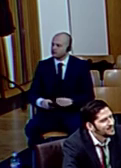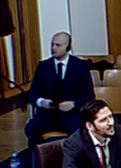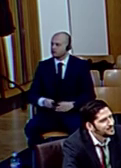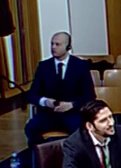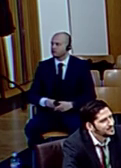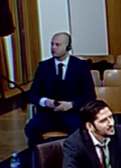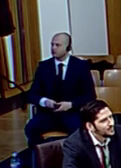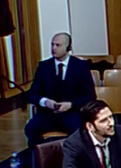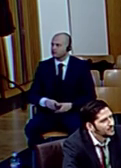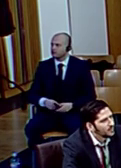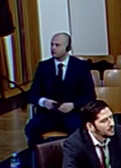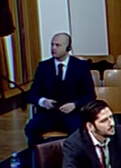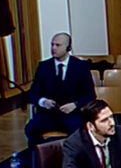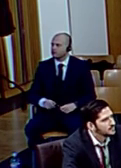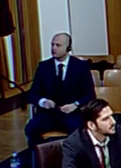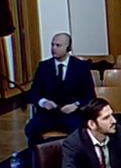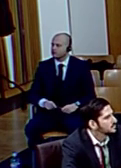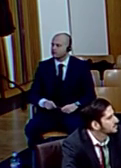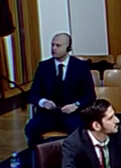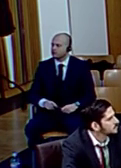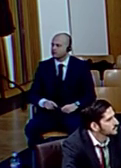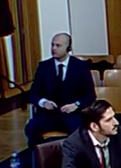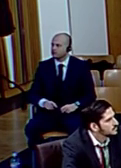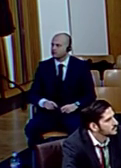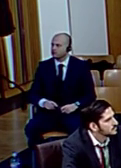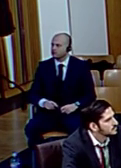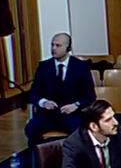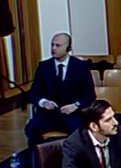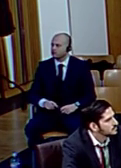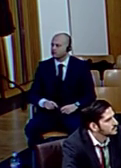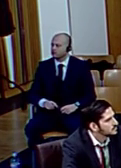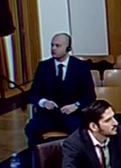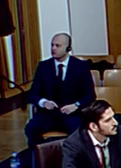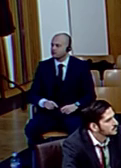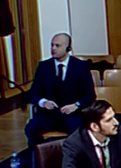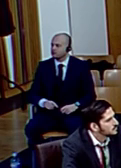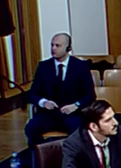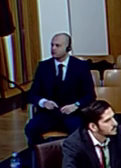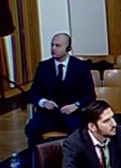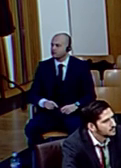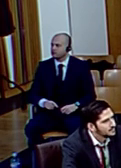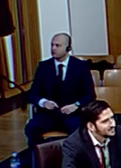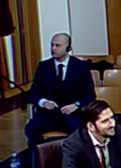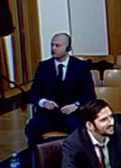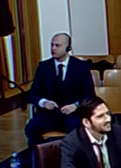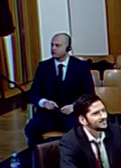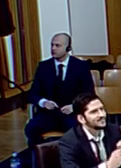Ian Hutchison, who is a board member of Disability History Scotland, Professor Graham Turner, who's a director for the Centre for Translation